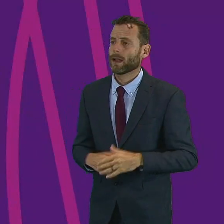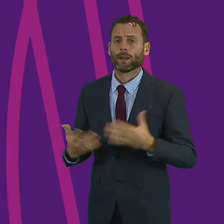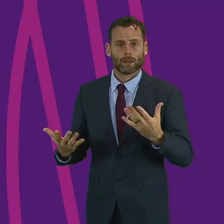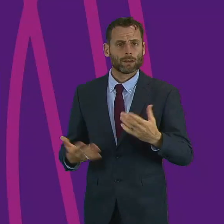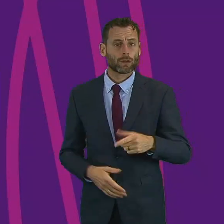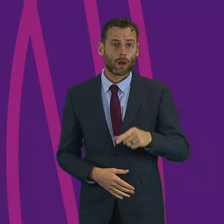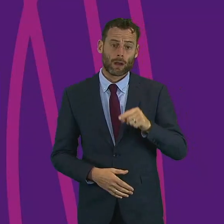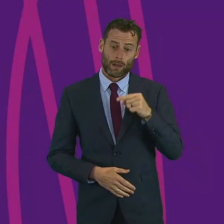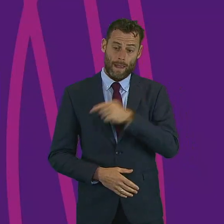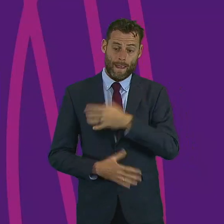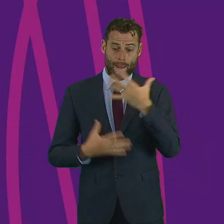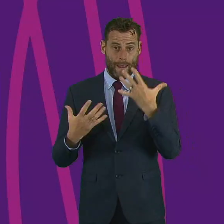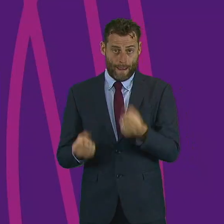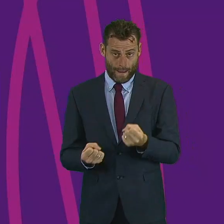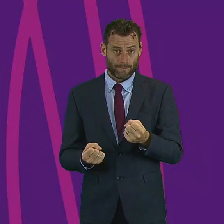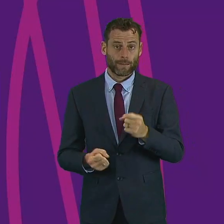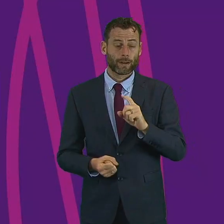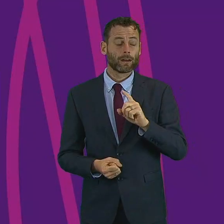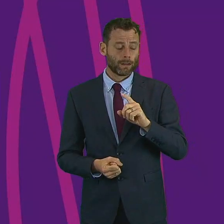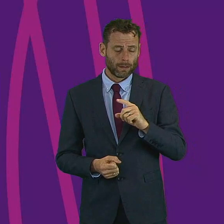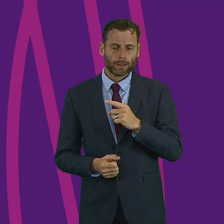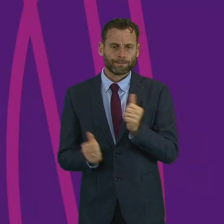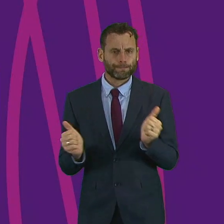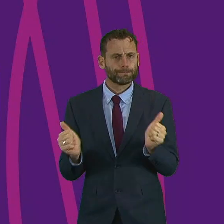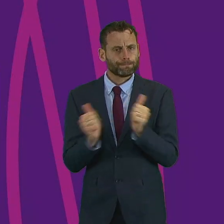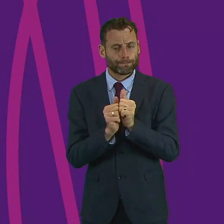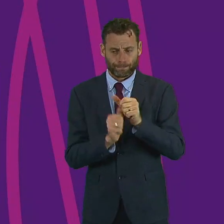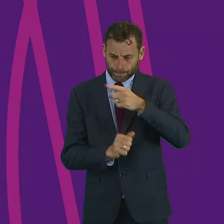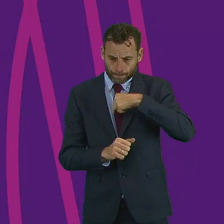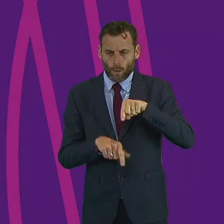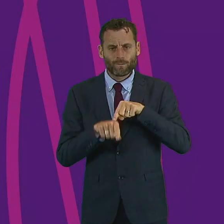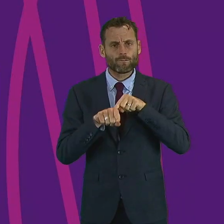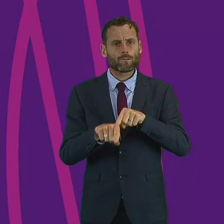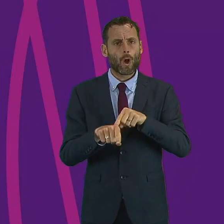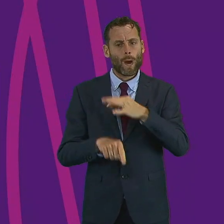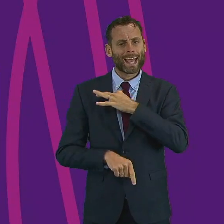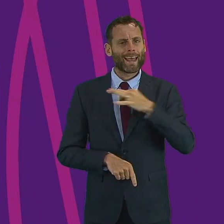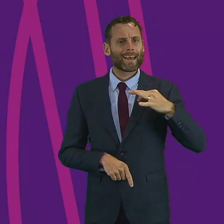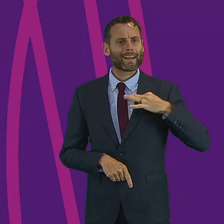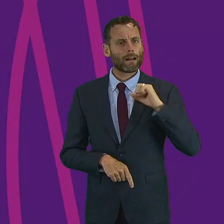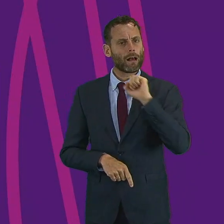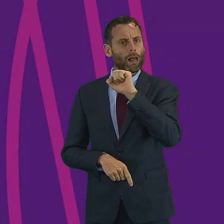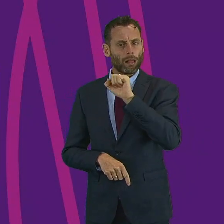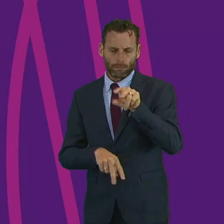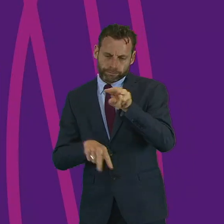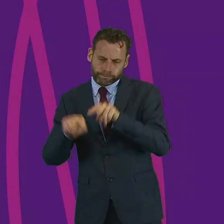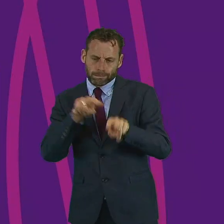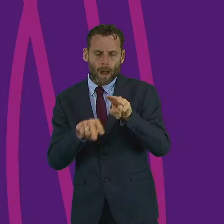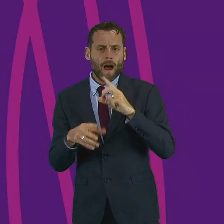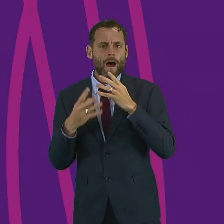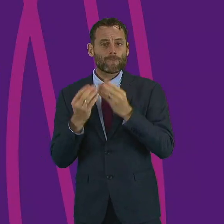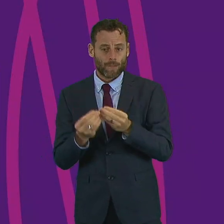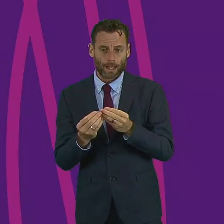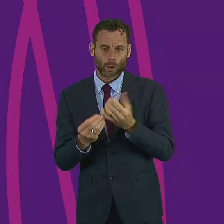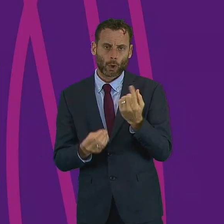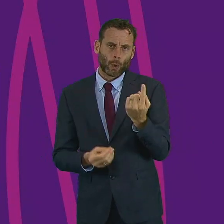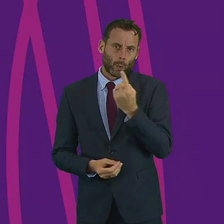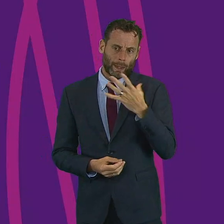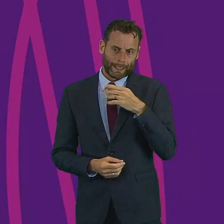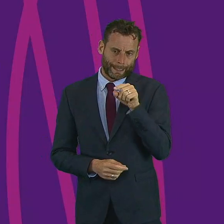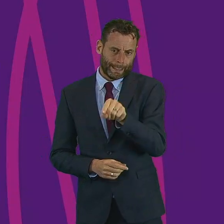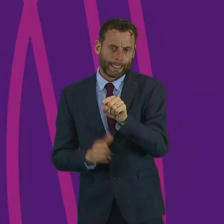these home care workers? Will you reduce their exposure and the exposure of the vulnerable people that they care for? And